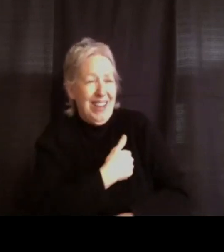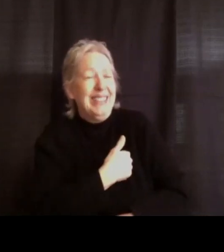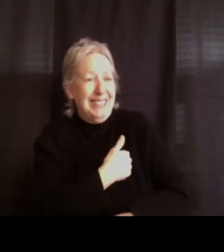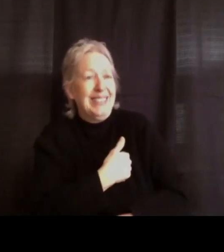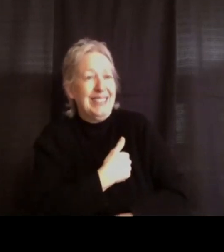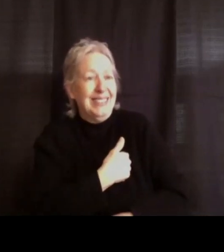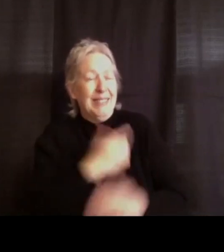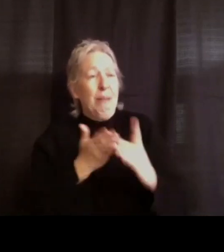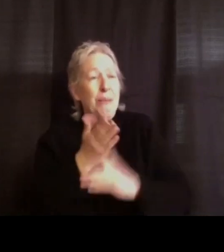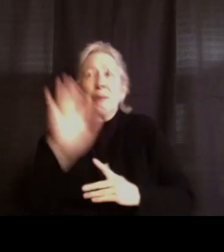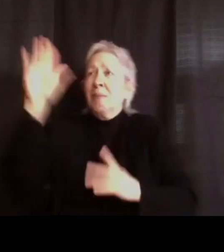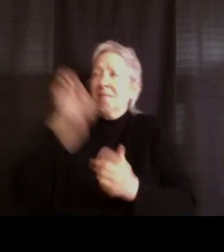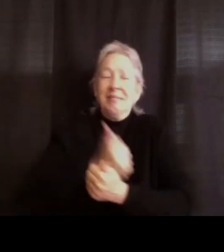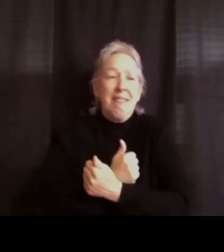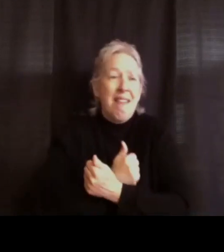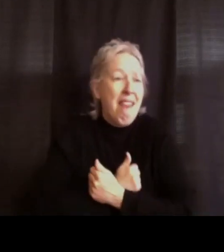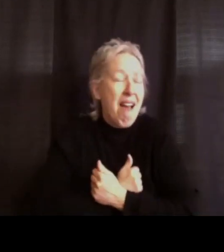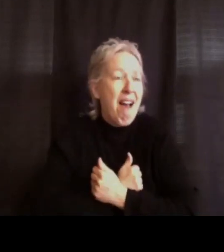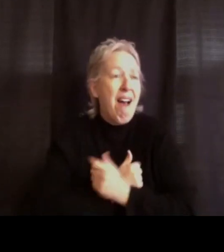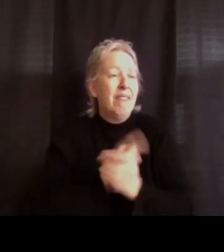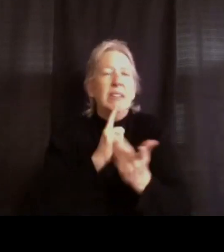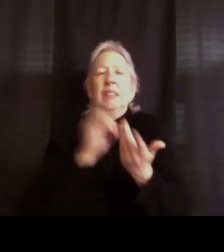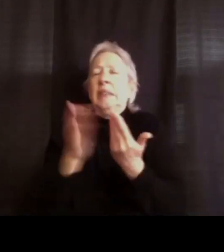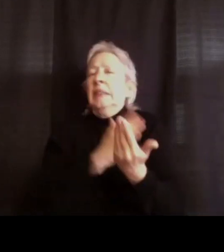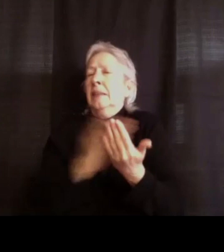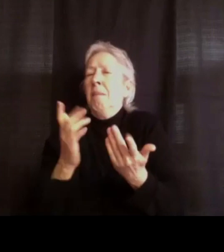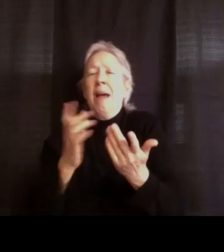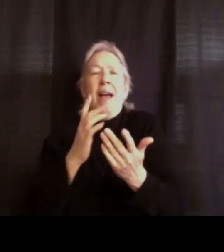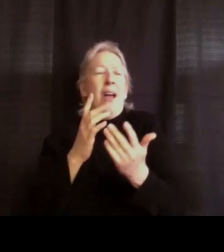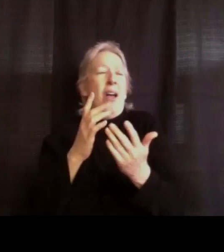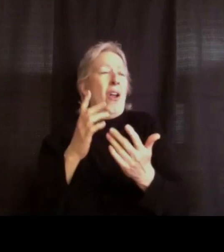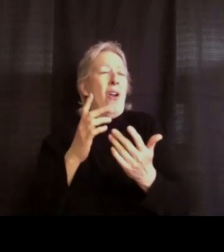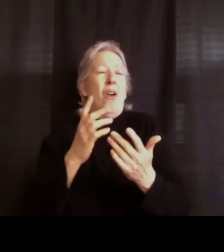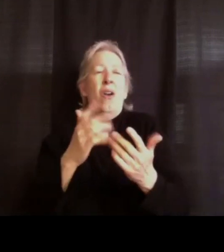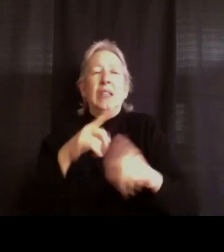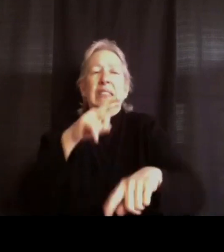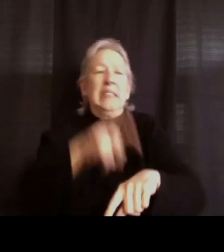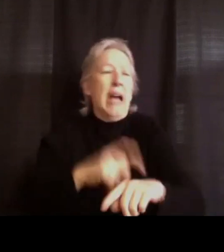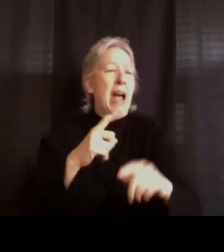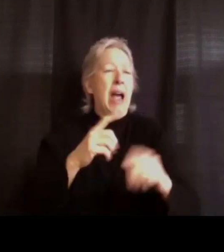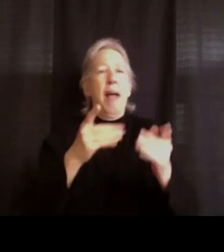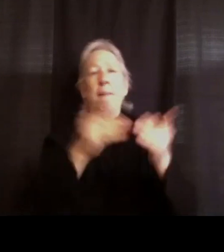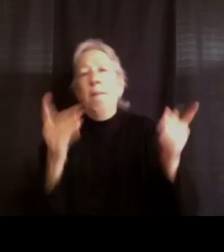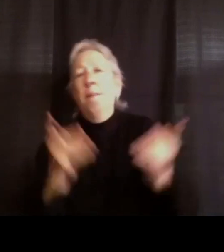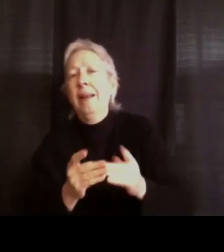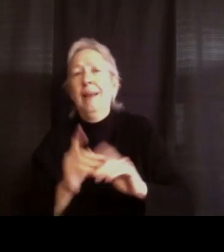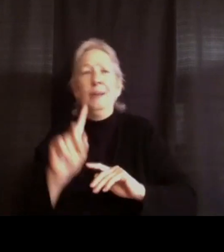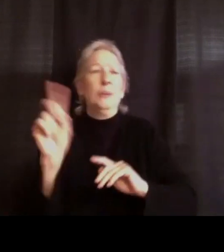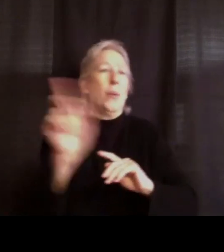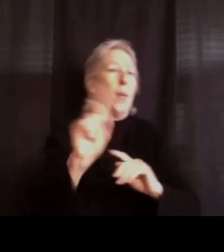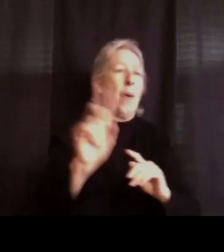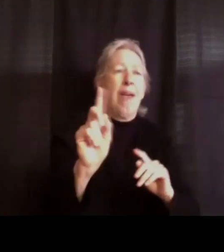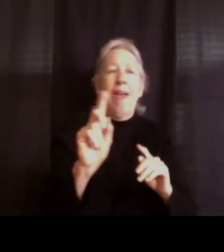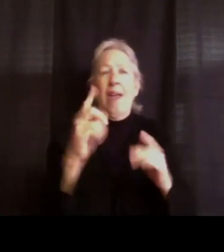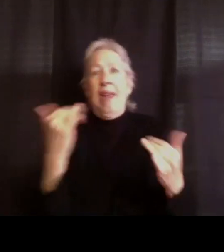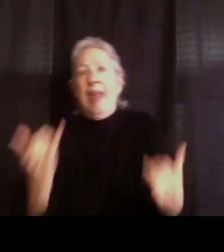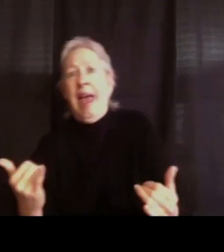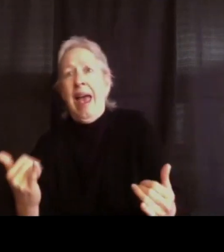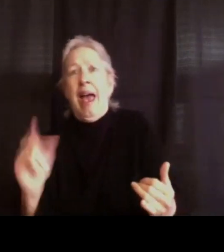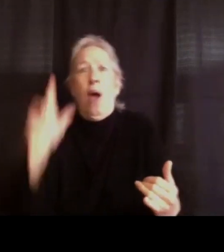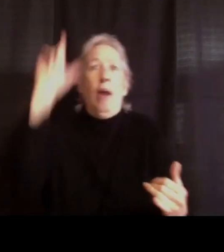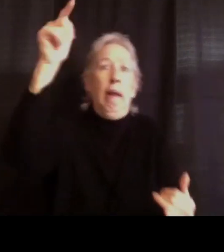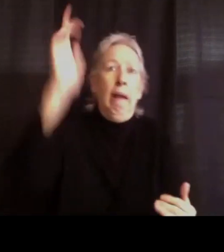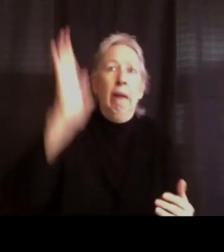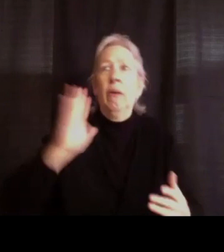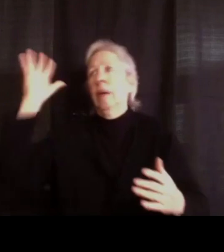extends beyond time and space, that includes those who've gone before and those yet to come, that includes the loved